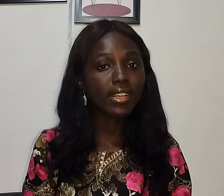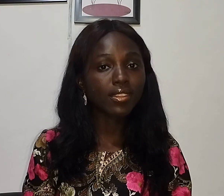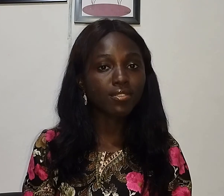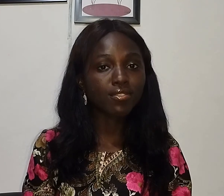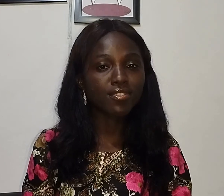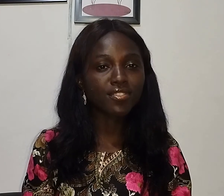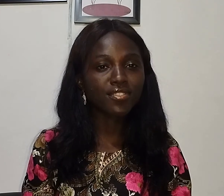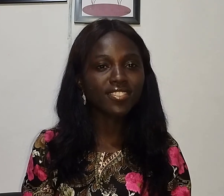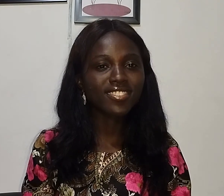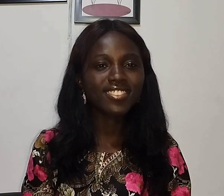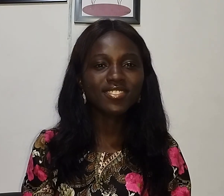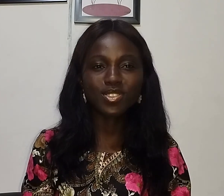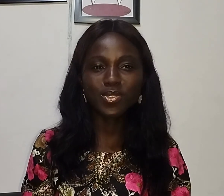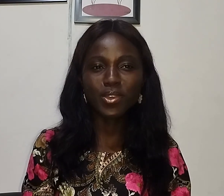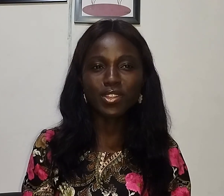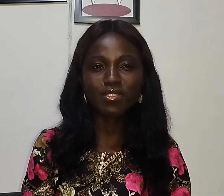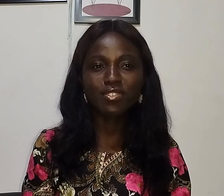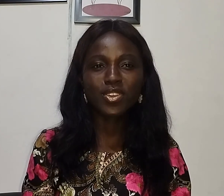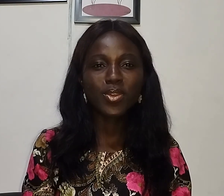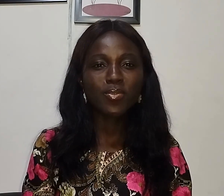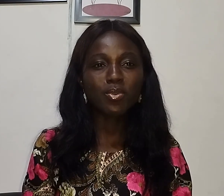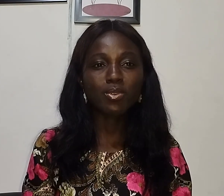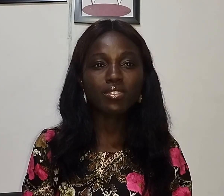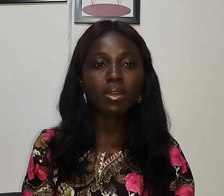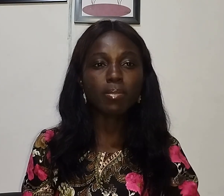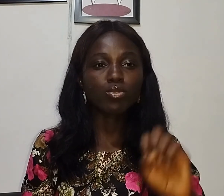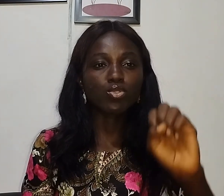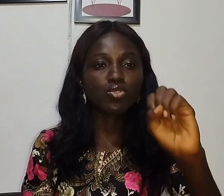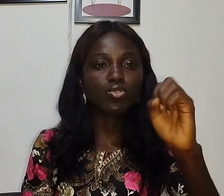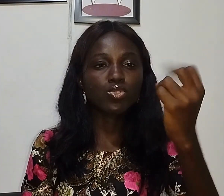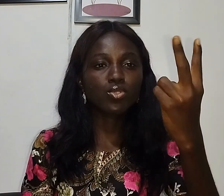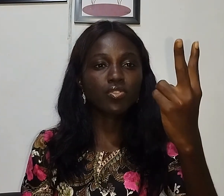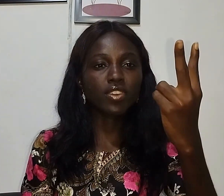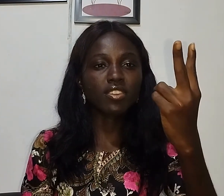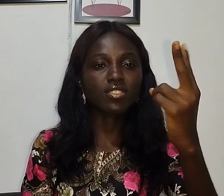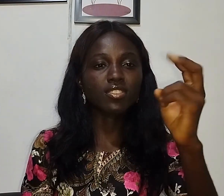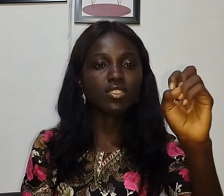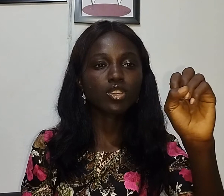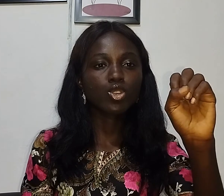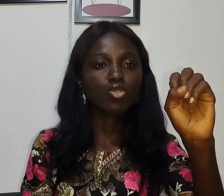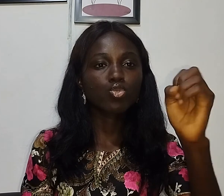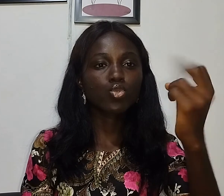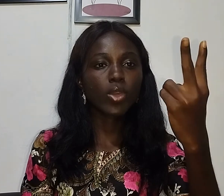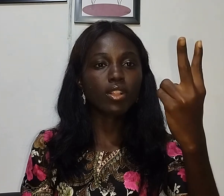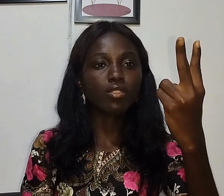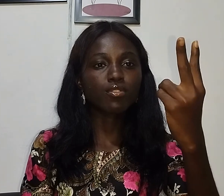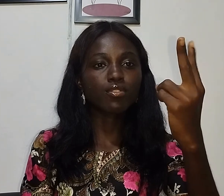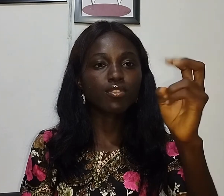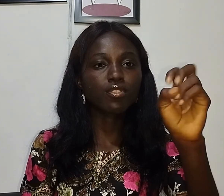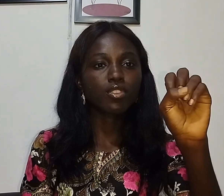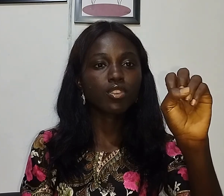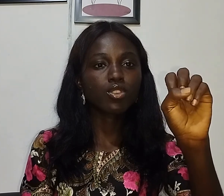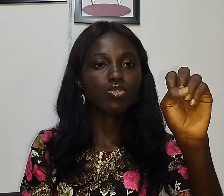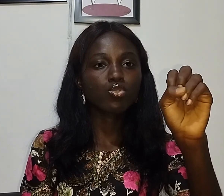12. For 12. We will snap out two fingers. 12,